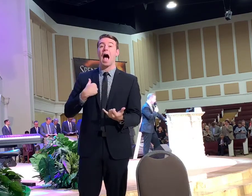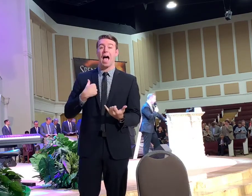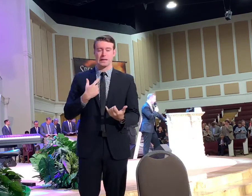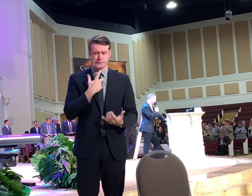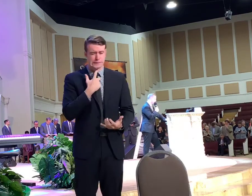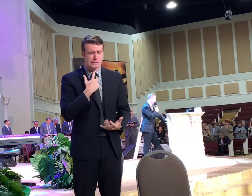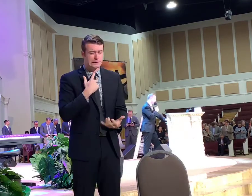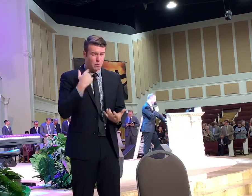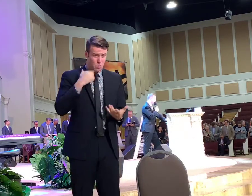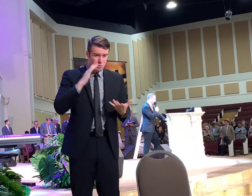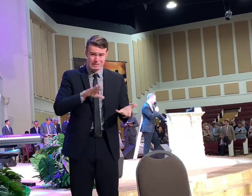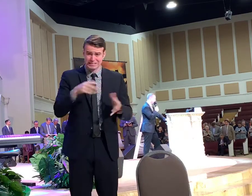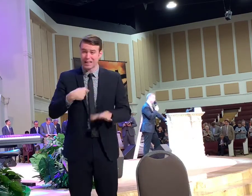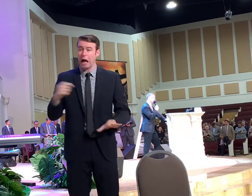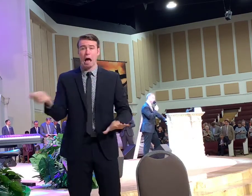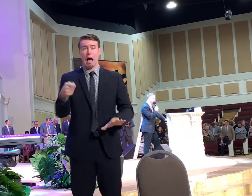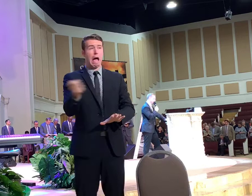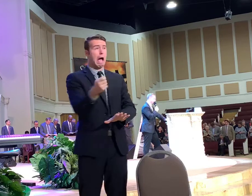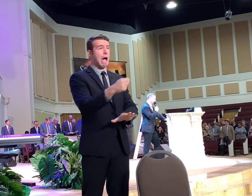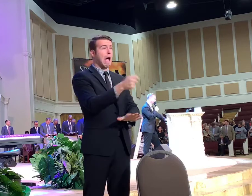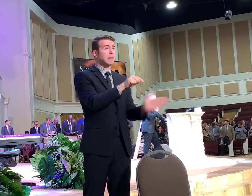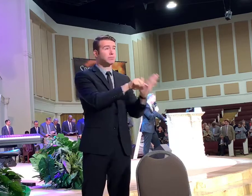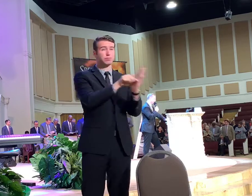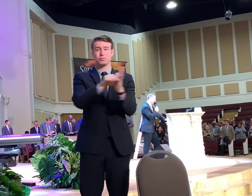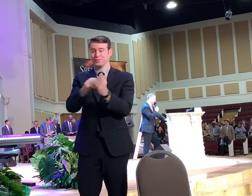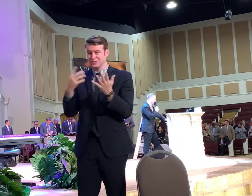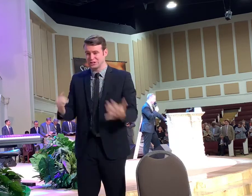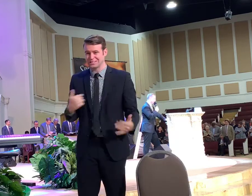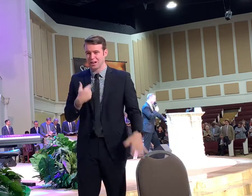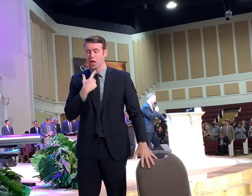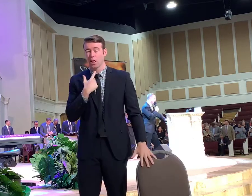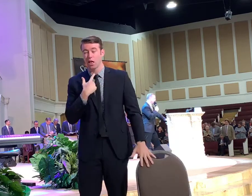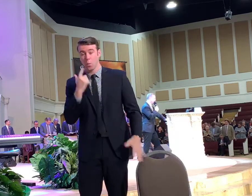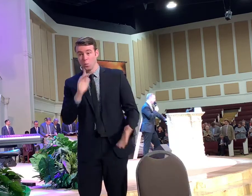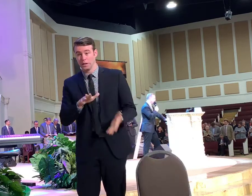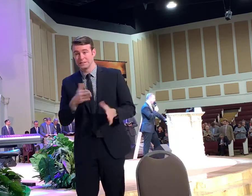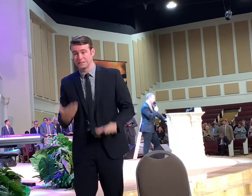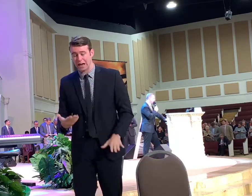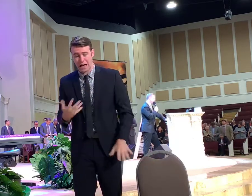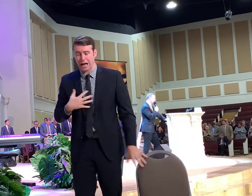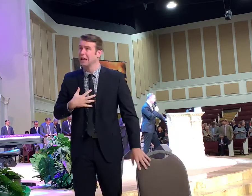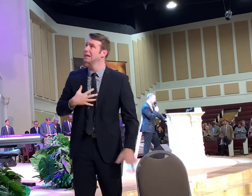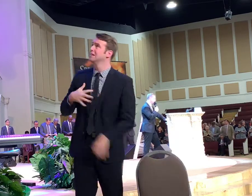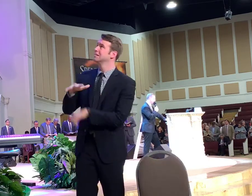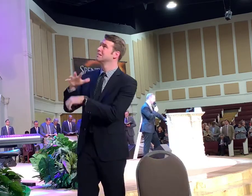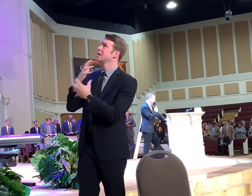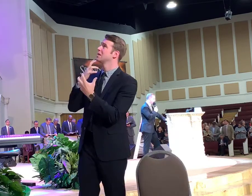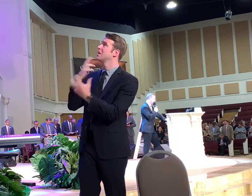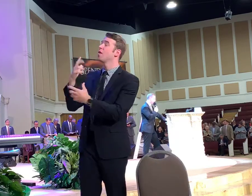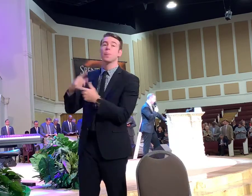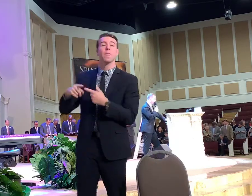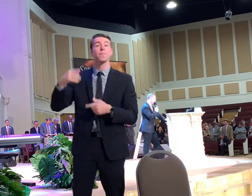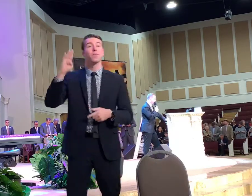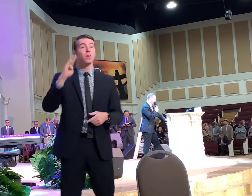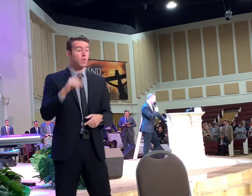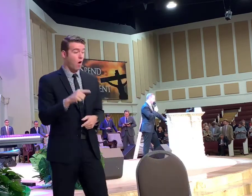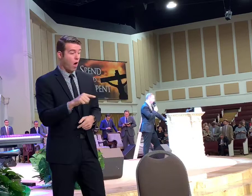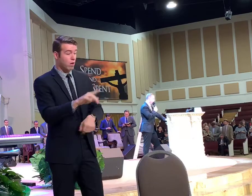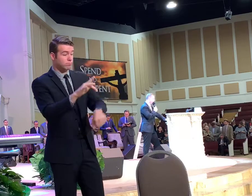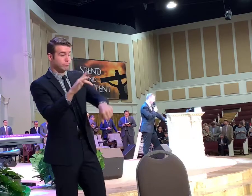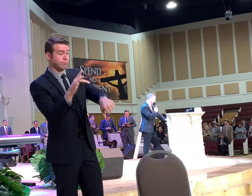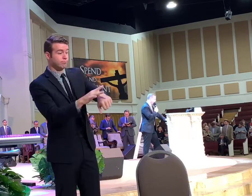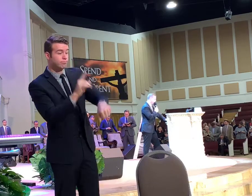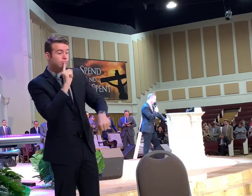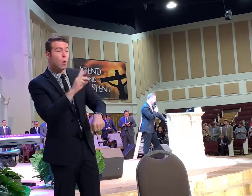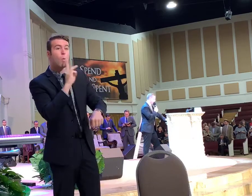thirst and fall into the hands of the uncircumcised. But God clave a hollow place that was in the jaw, and there